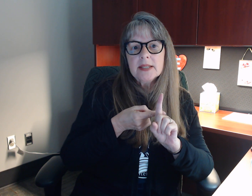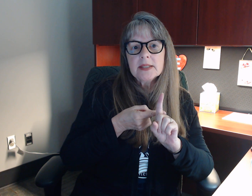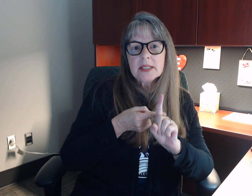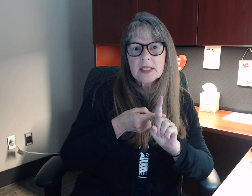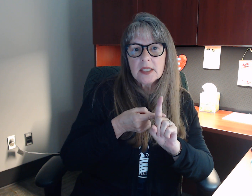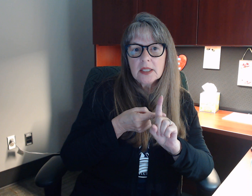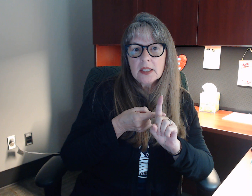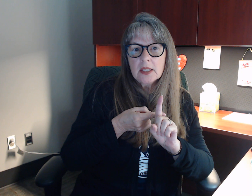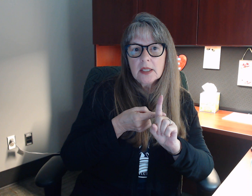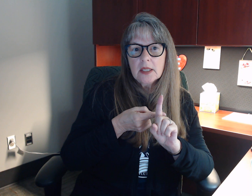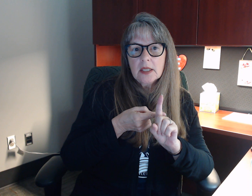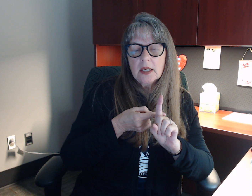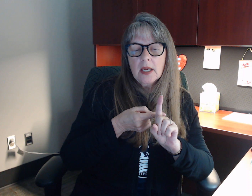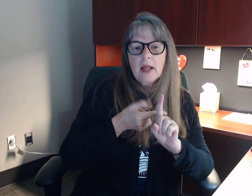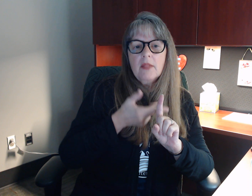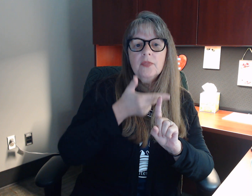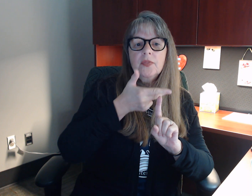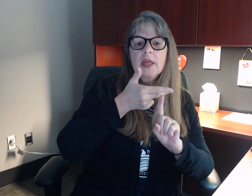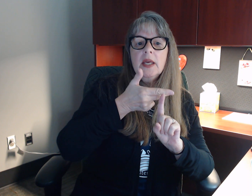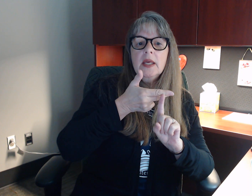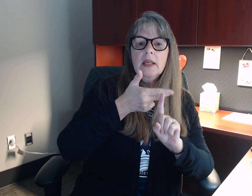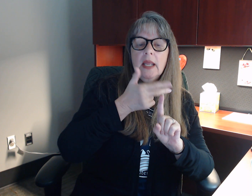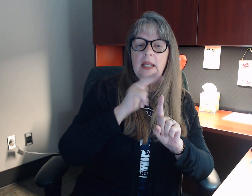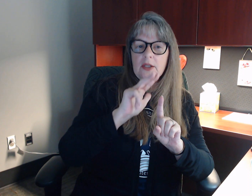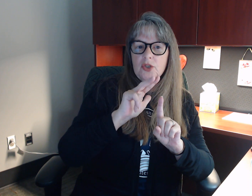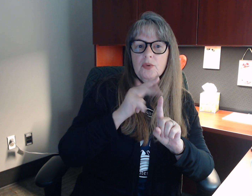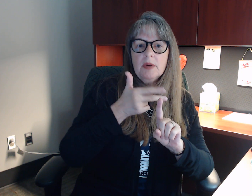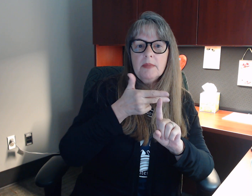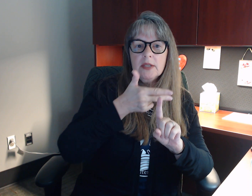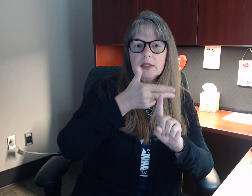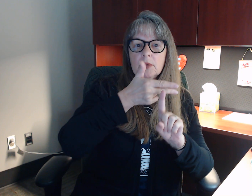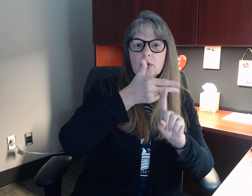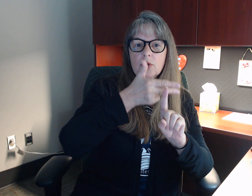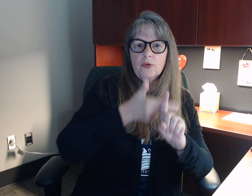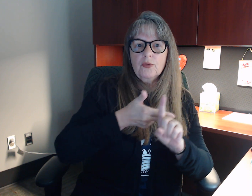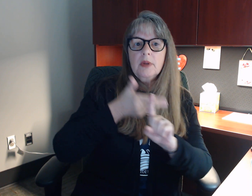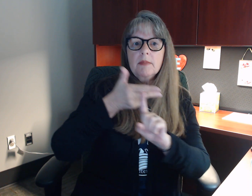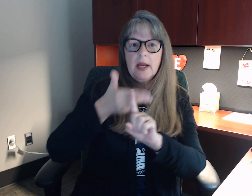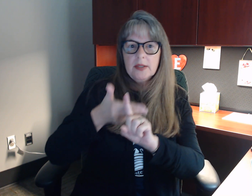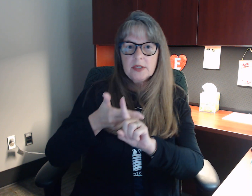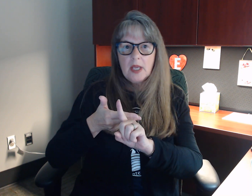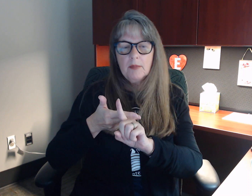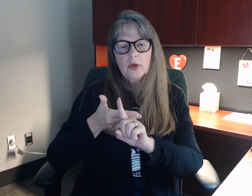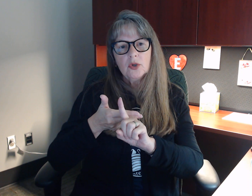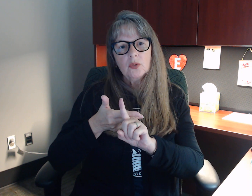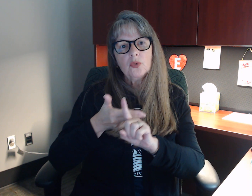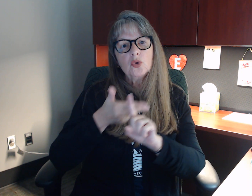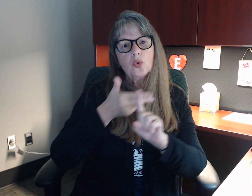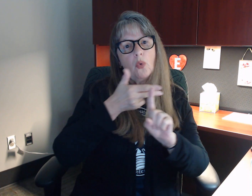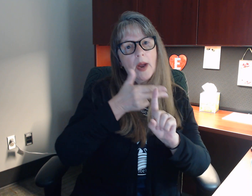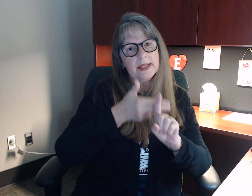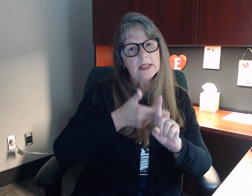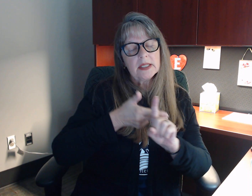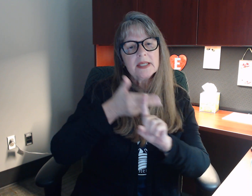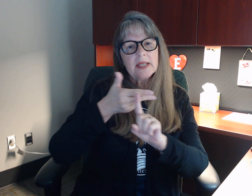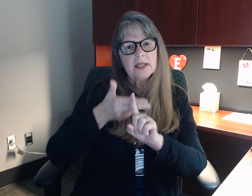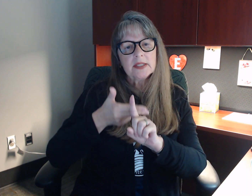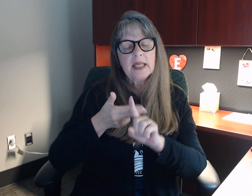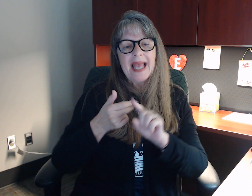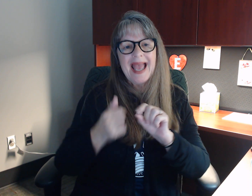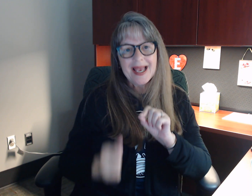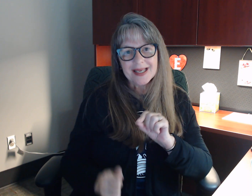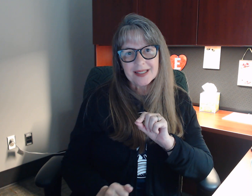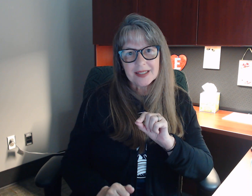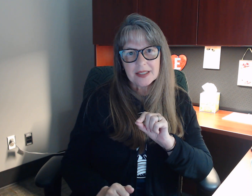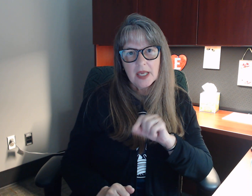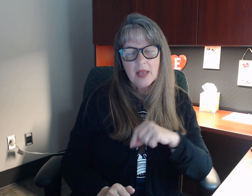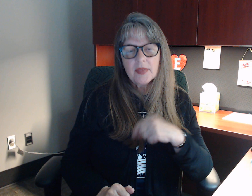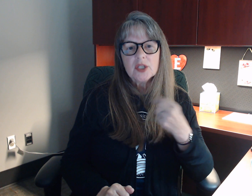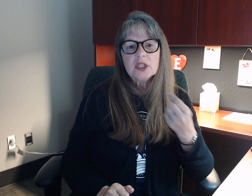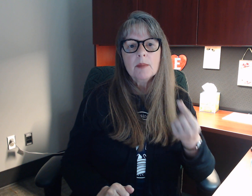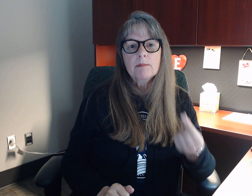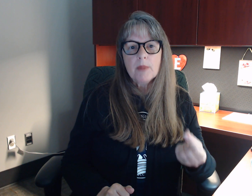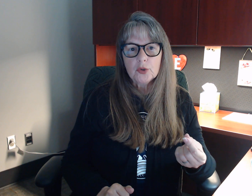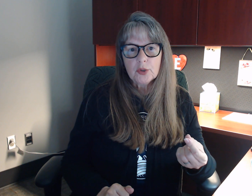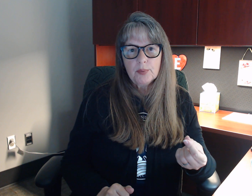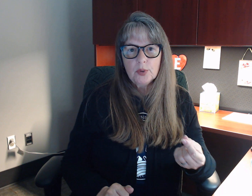months, then, and it's 3 months, I'm going to do 3 months. I'm going to do twice, because that's the S. That's the multiple on